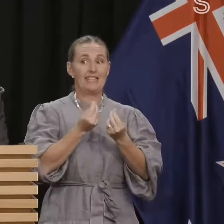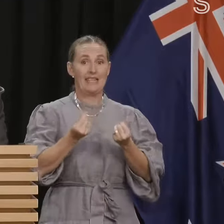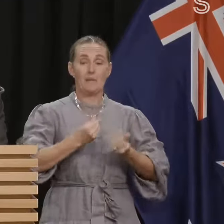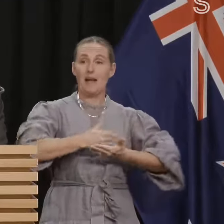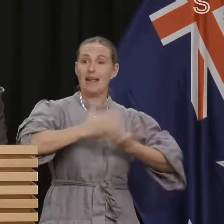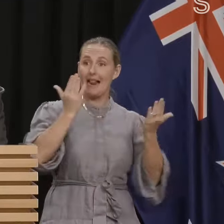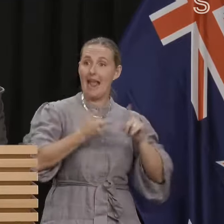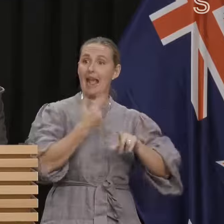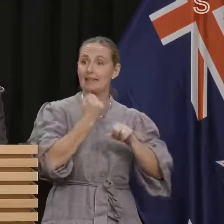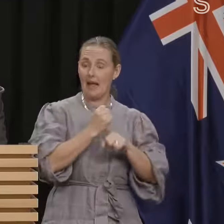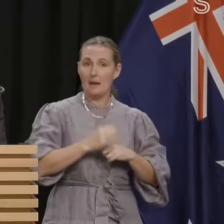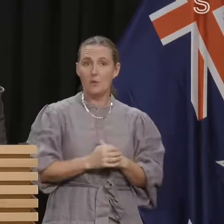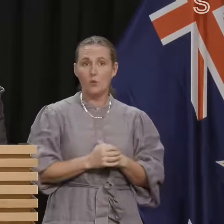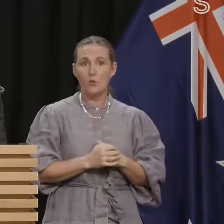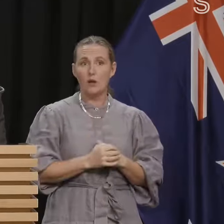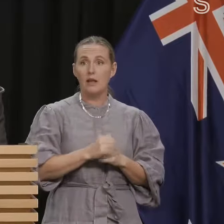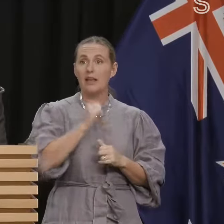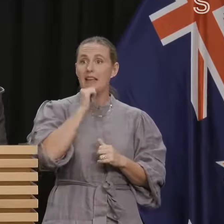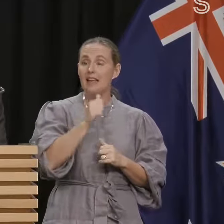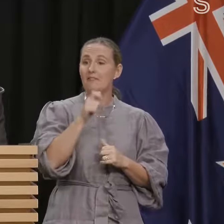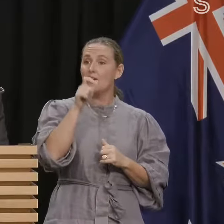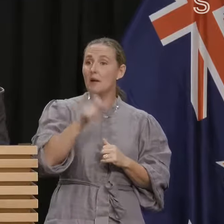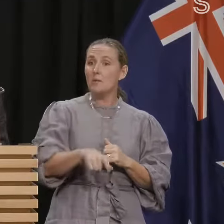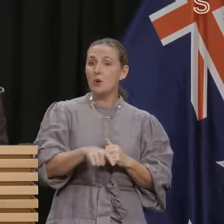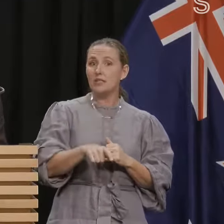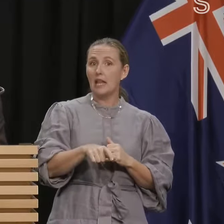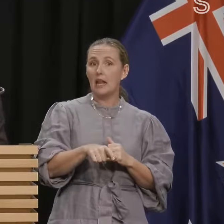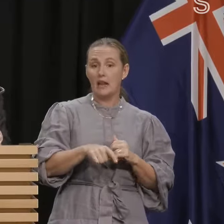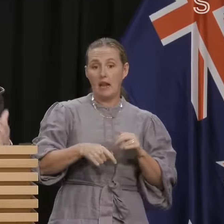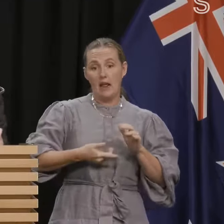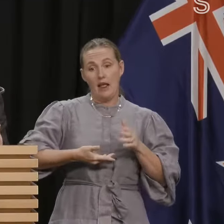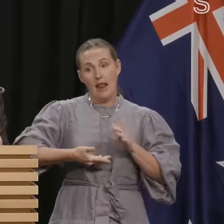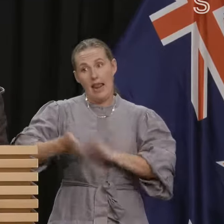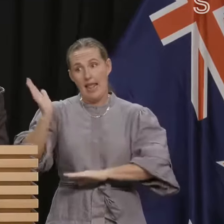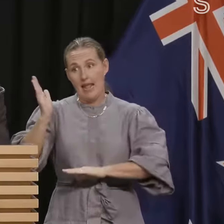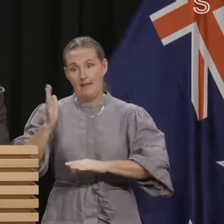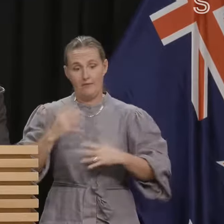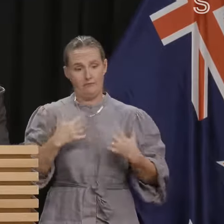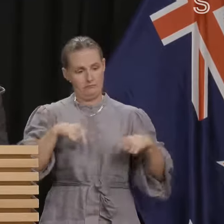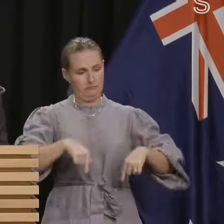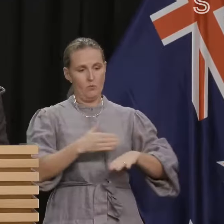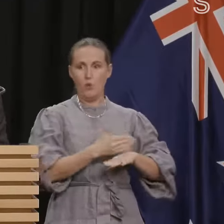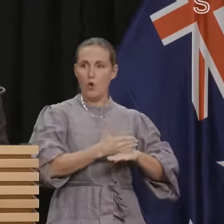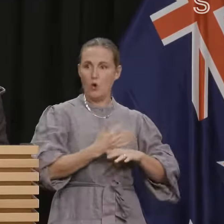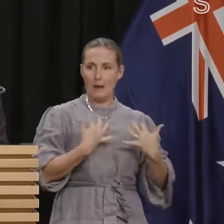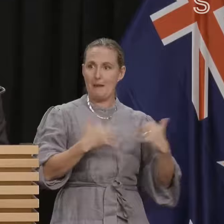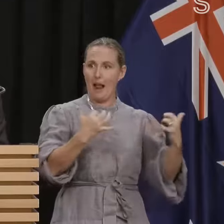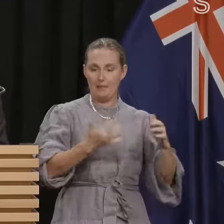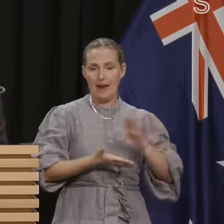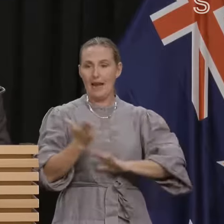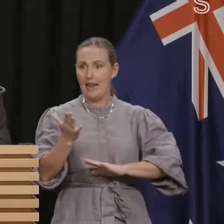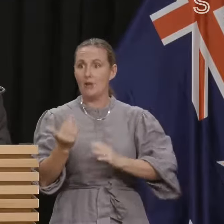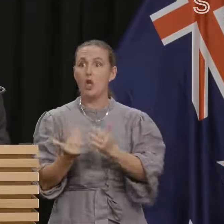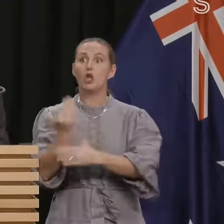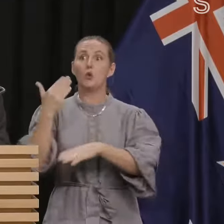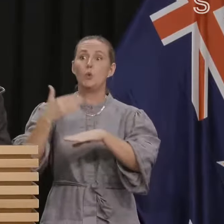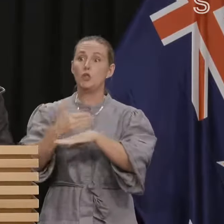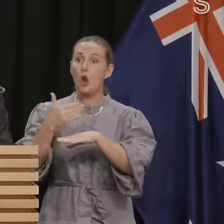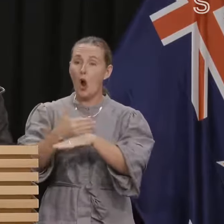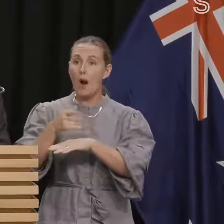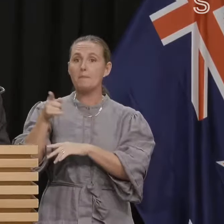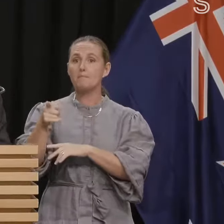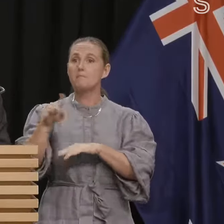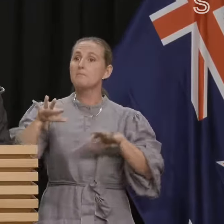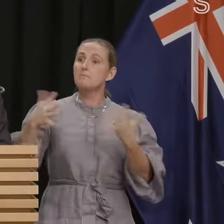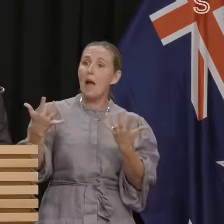someone leaving a parliamentary or ministerial career to become a lobbyist, that's fairly clear. They may go on to another job where they have some